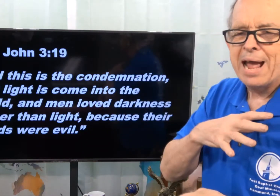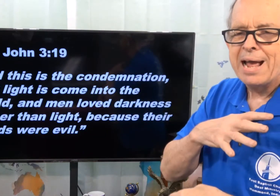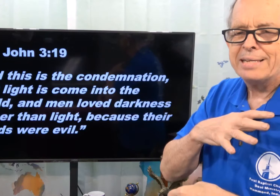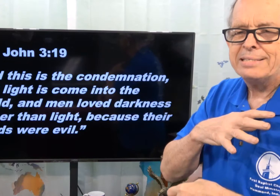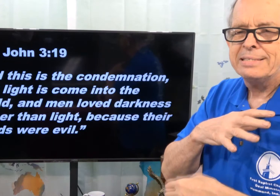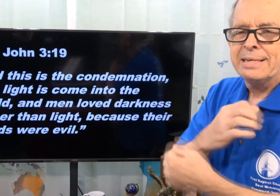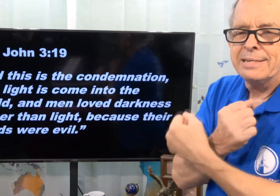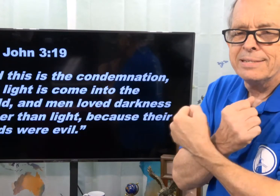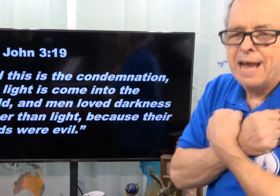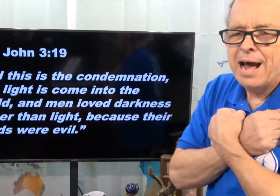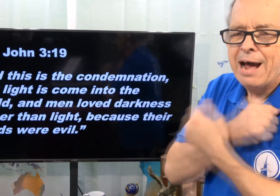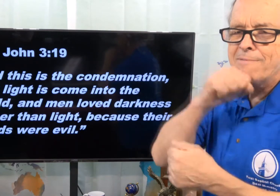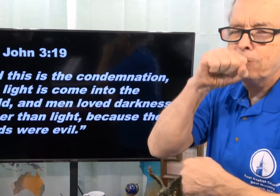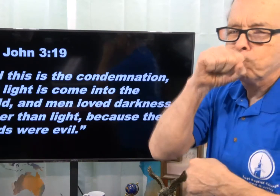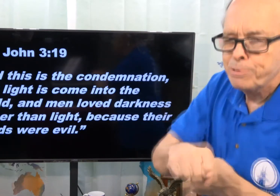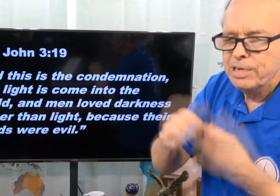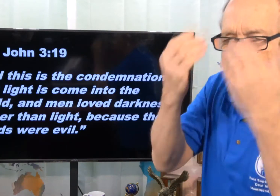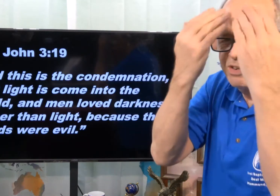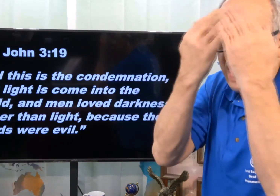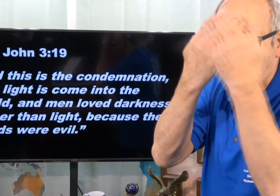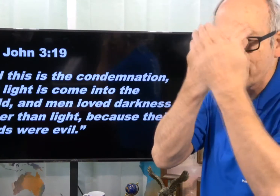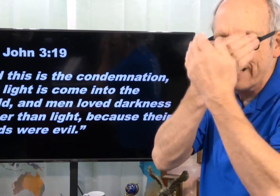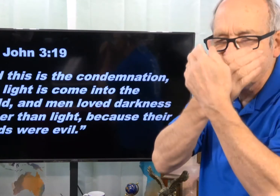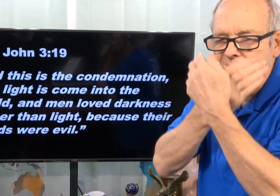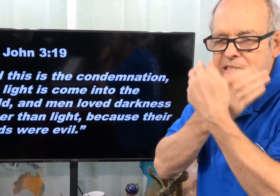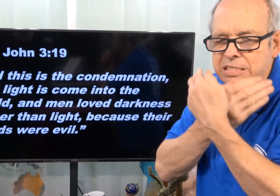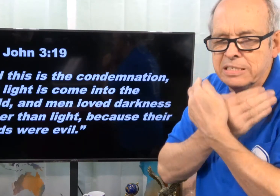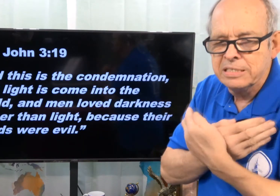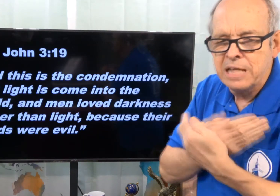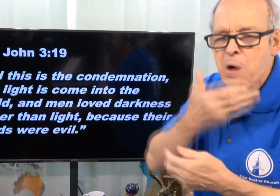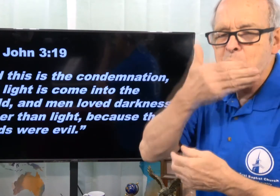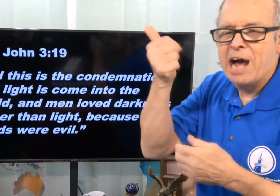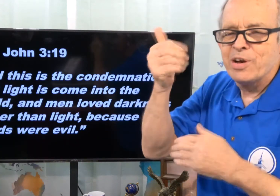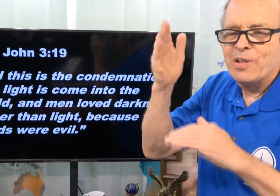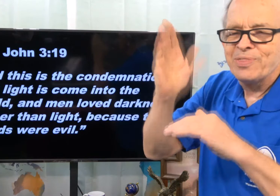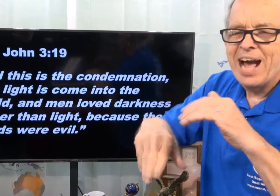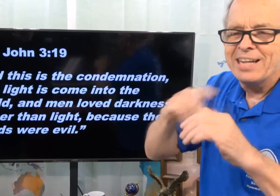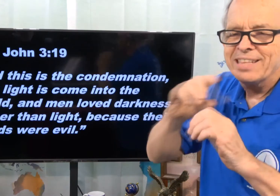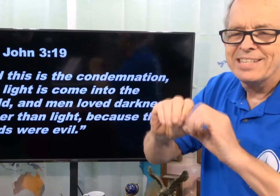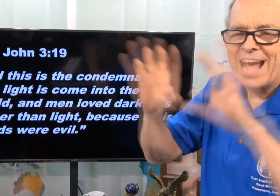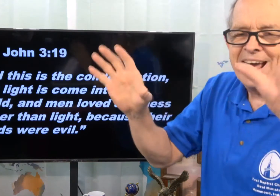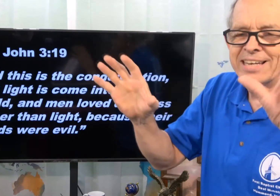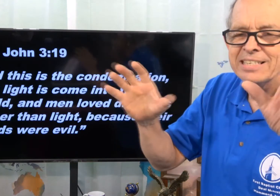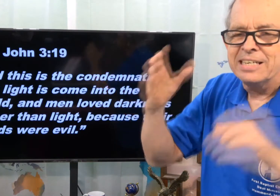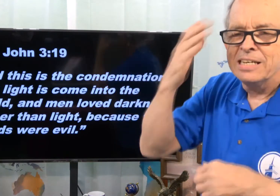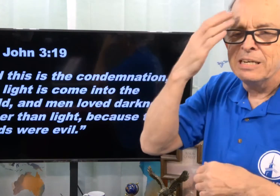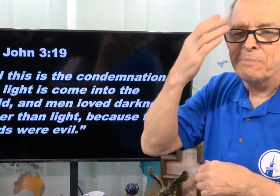man loved darkness rather than the night,